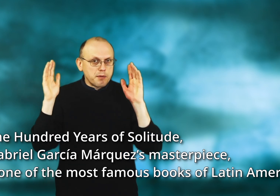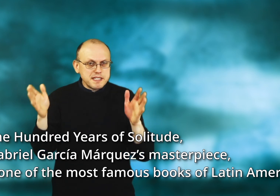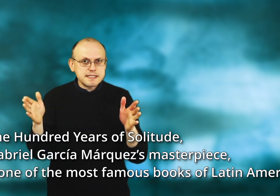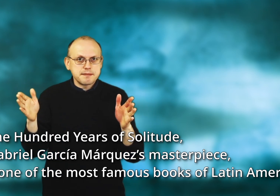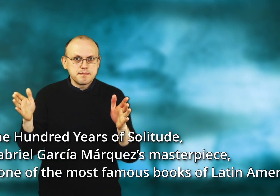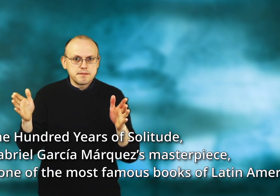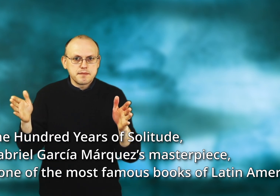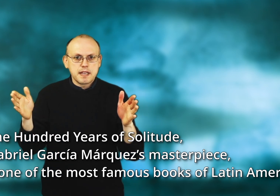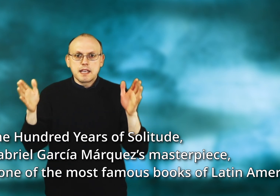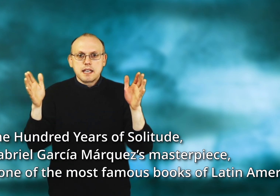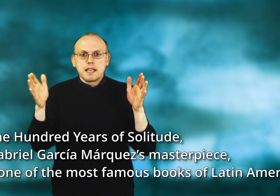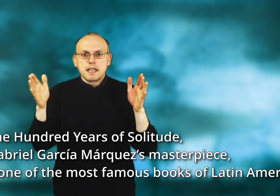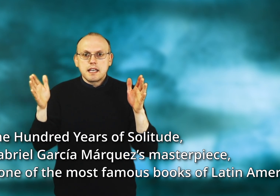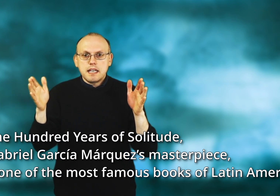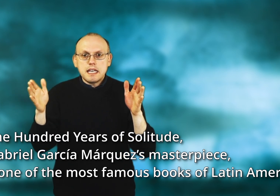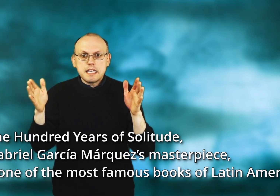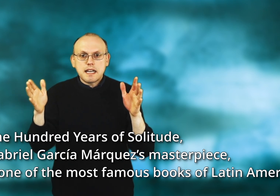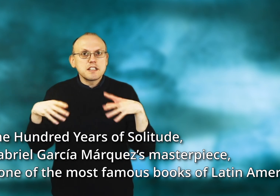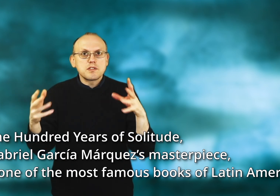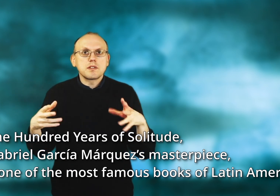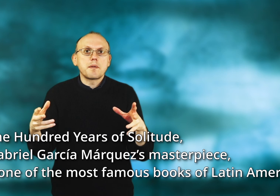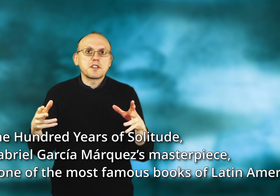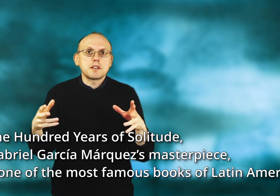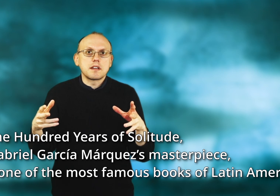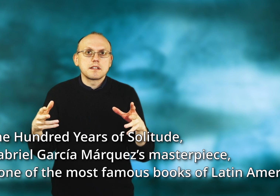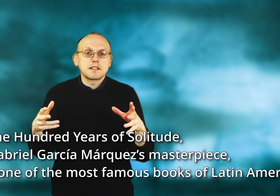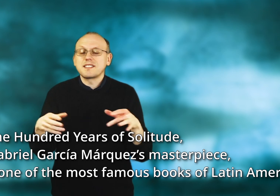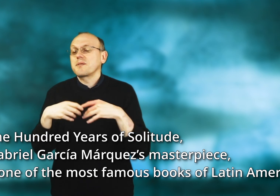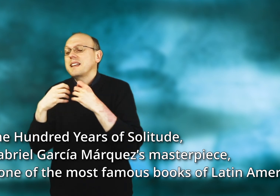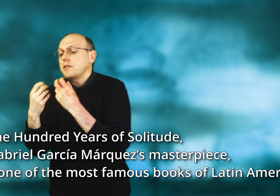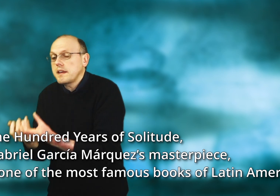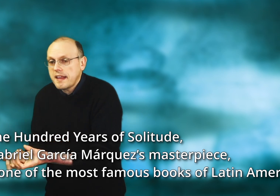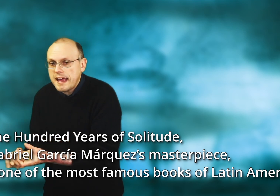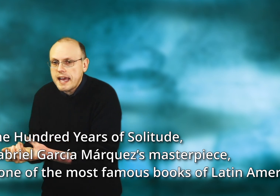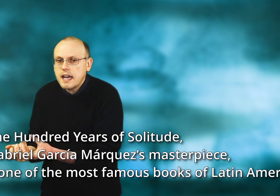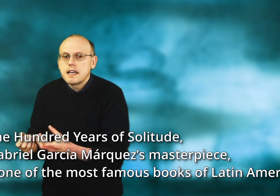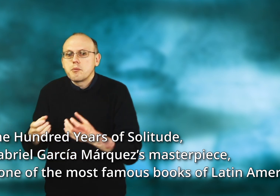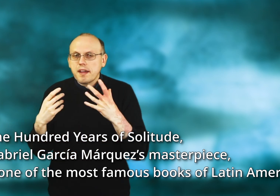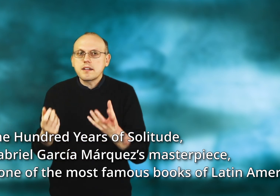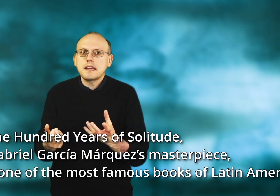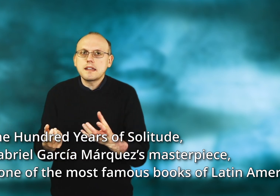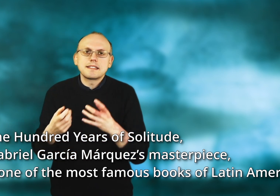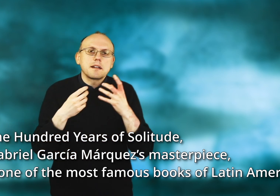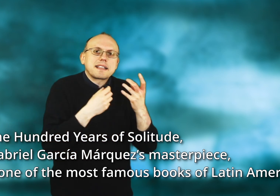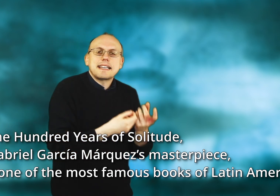masterpiece, is additional information. Does not really need to be there. Without it, it still makes